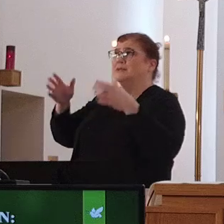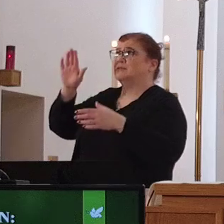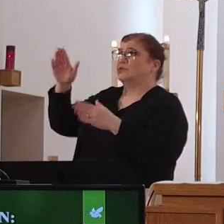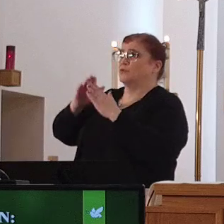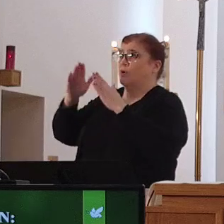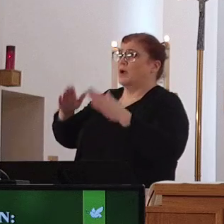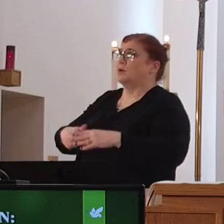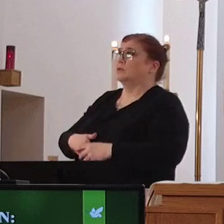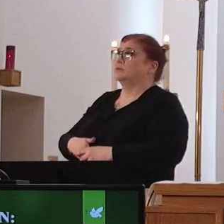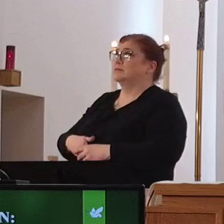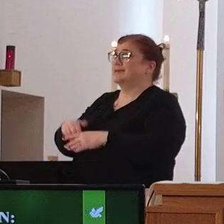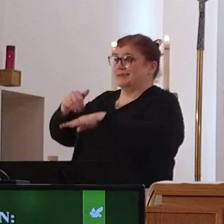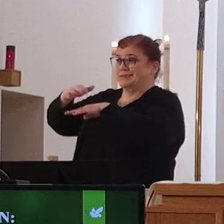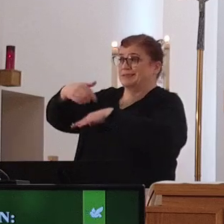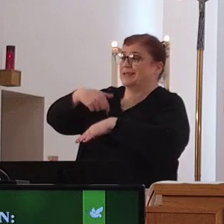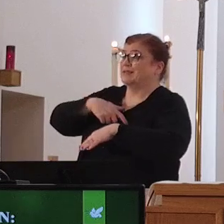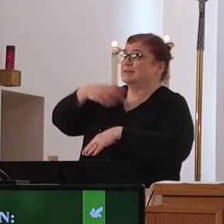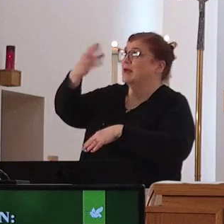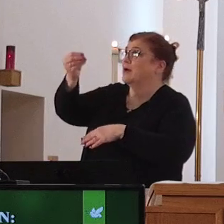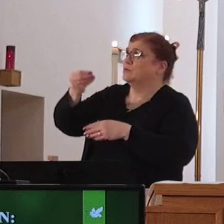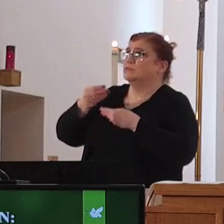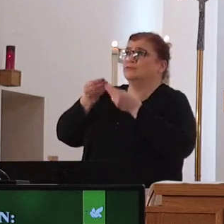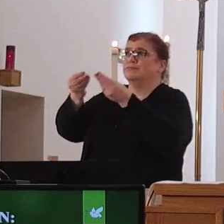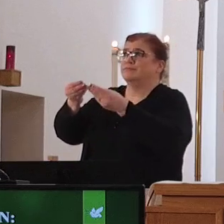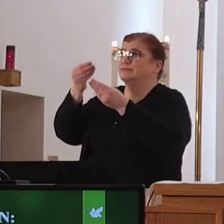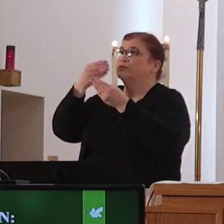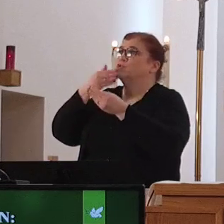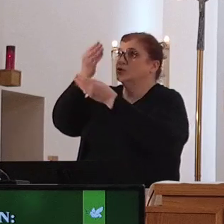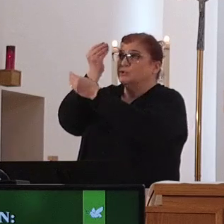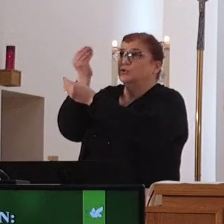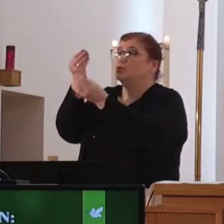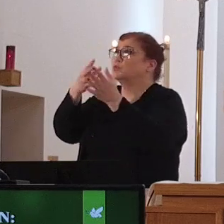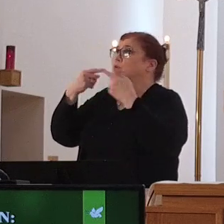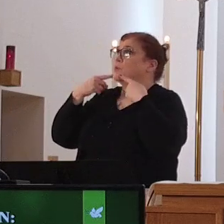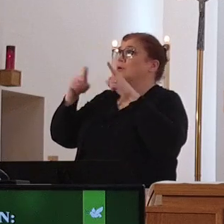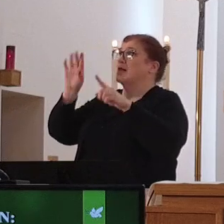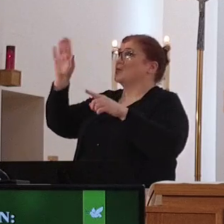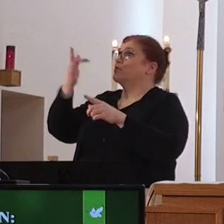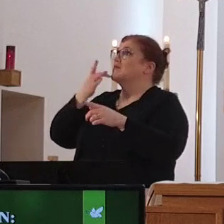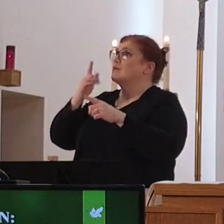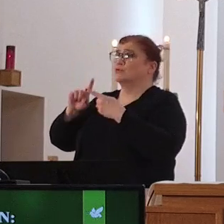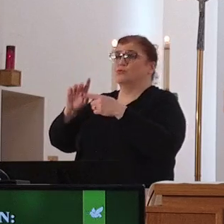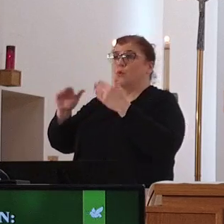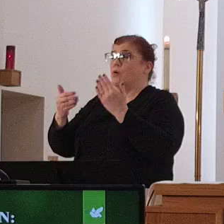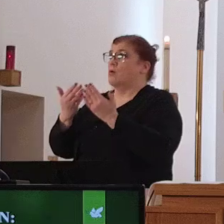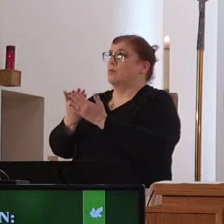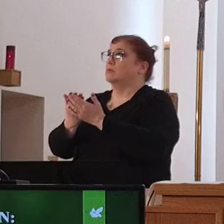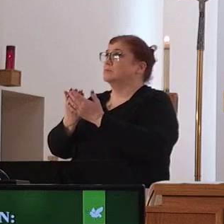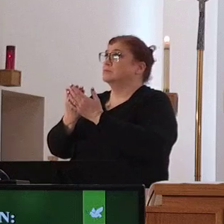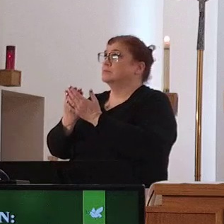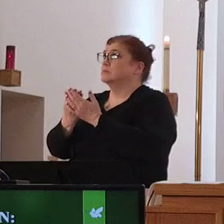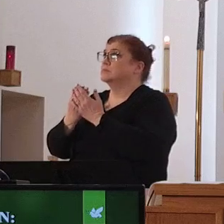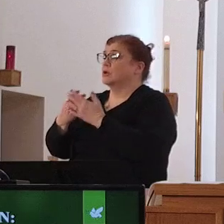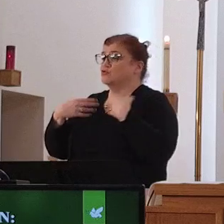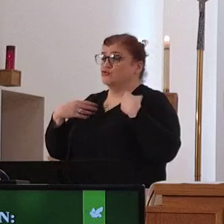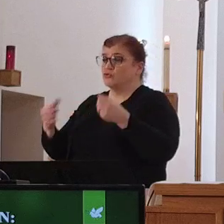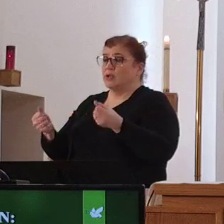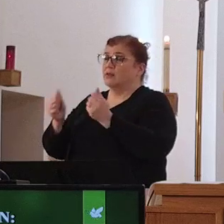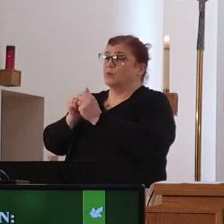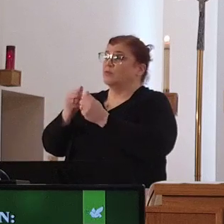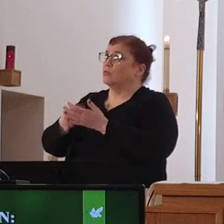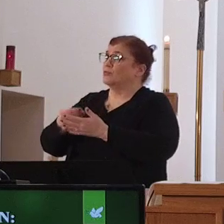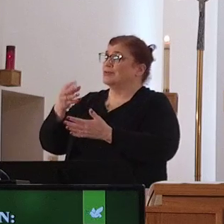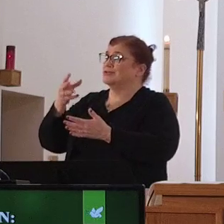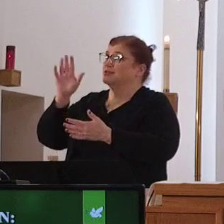house. Send us to bring good news and to proclaim your favor to all. Strengthen with the richness of your